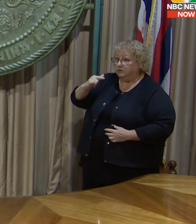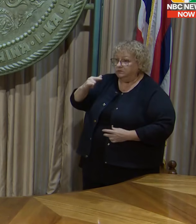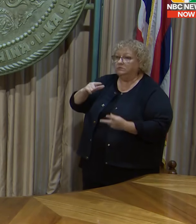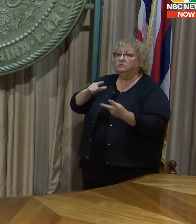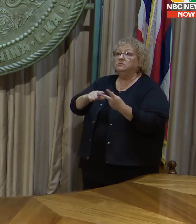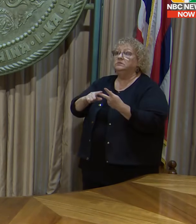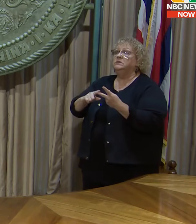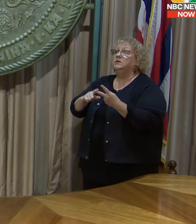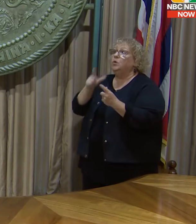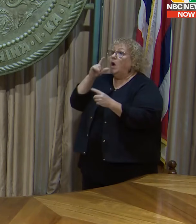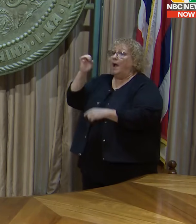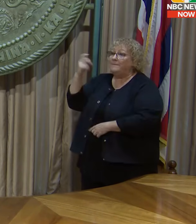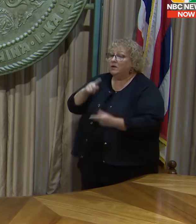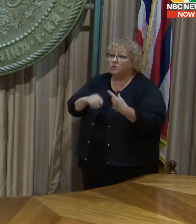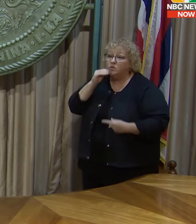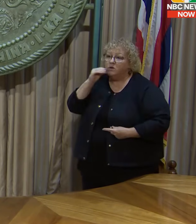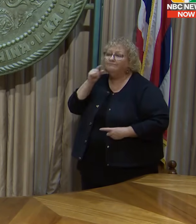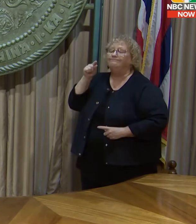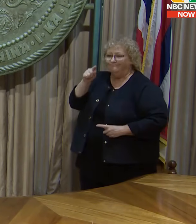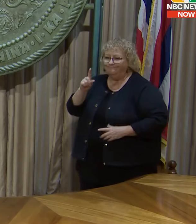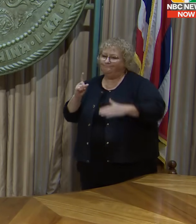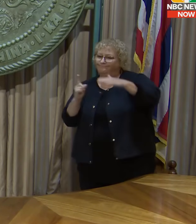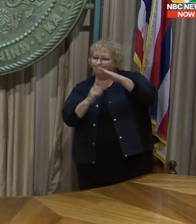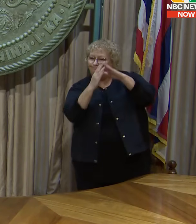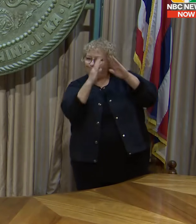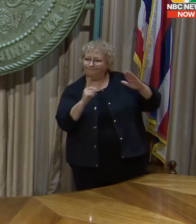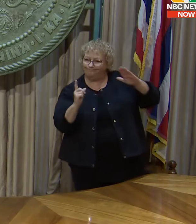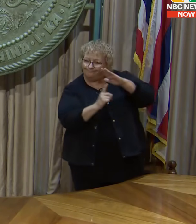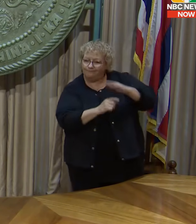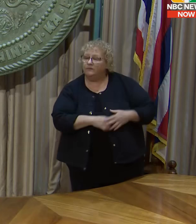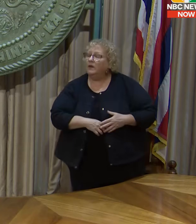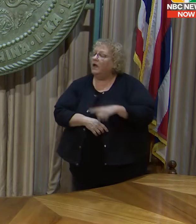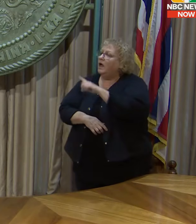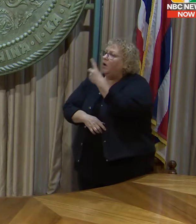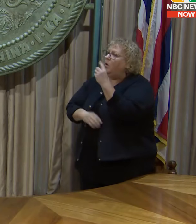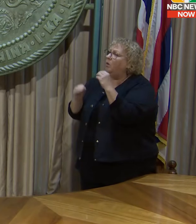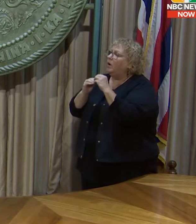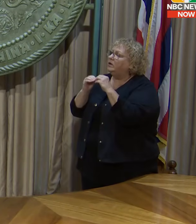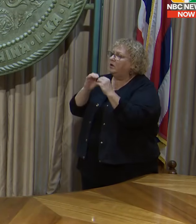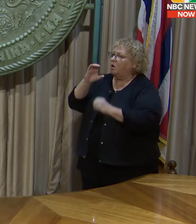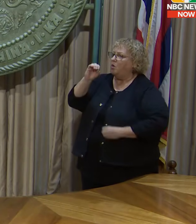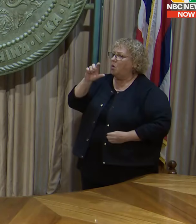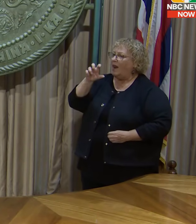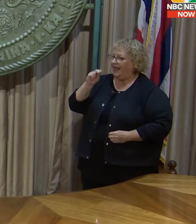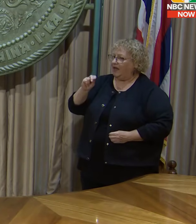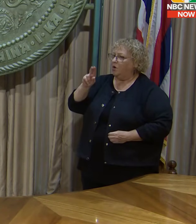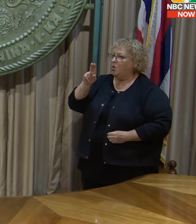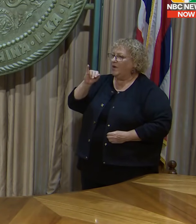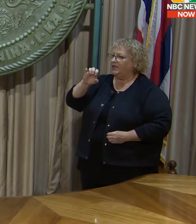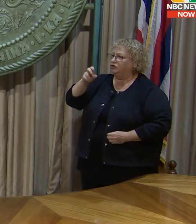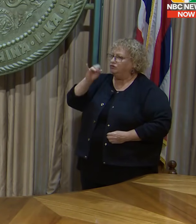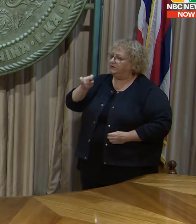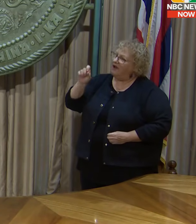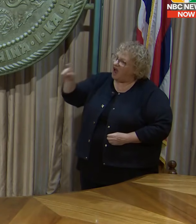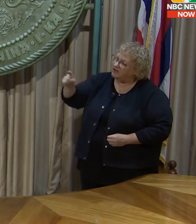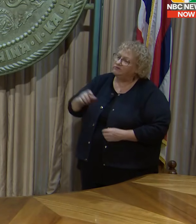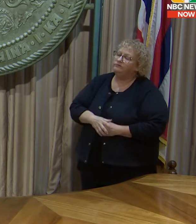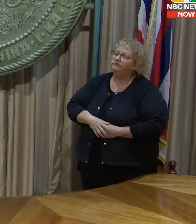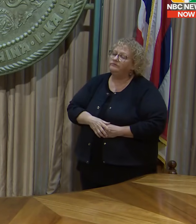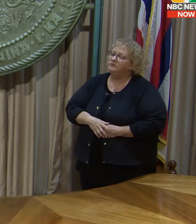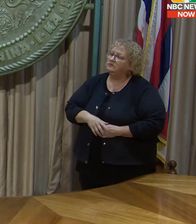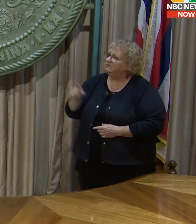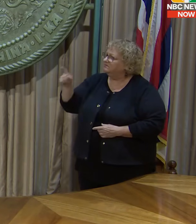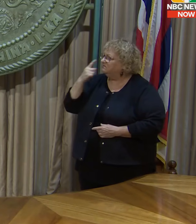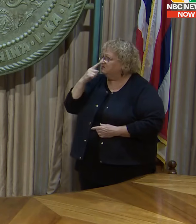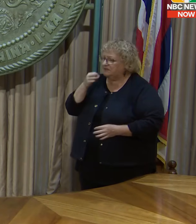to quarantine. Okay, Tim, also this is from Maui News, Colleen Uechi. She asks, can